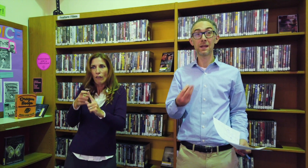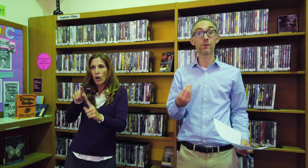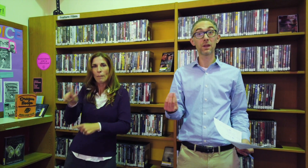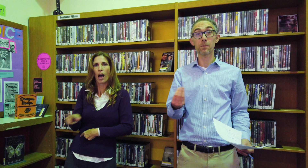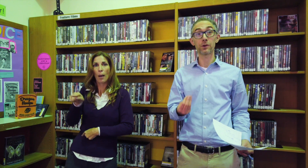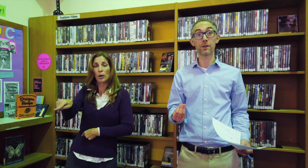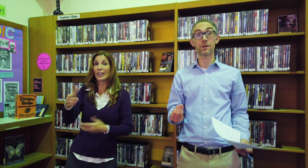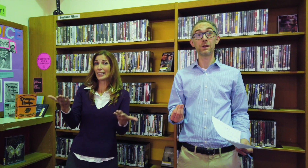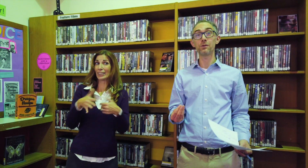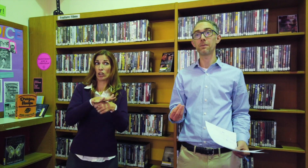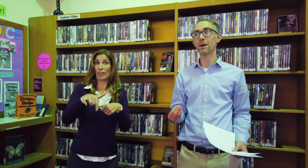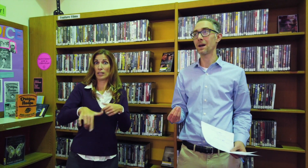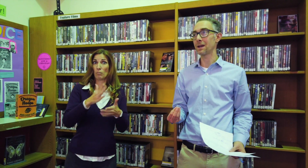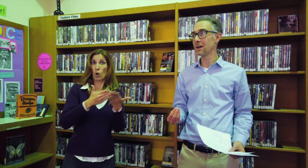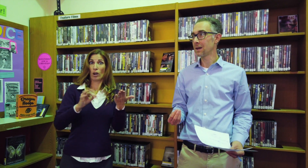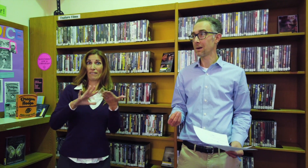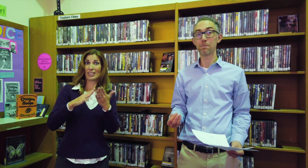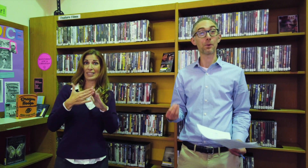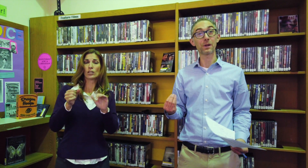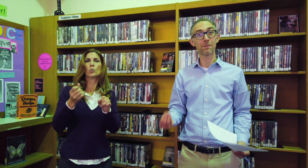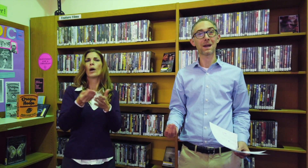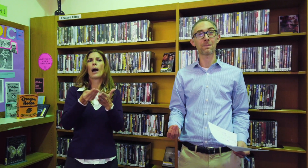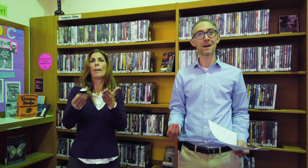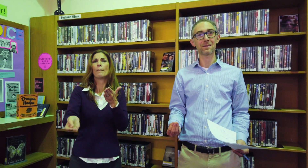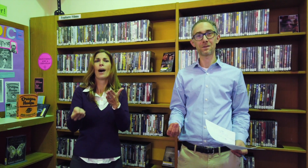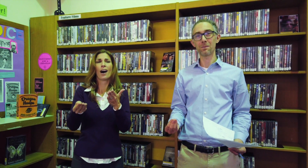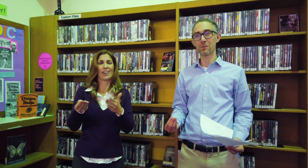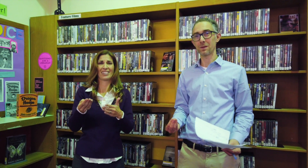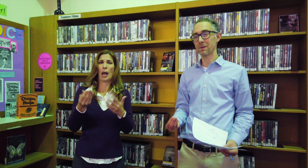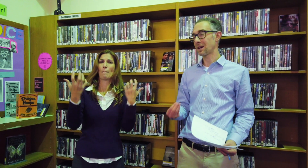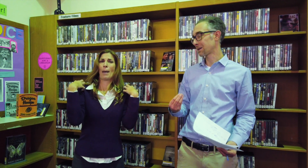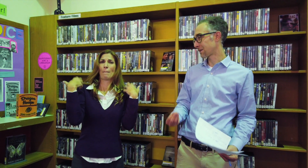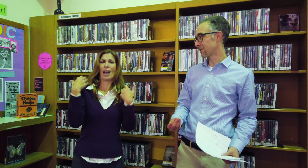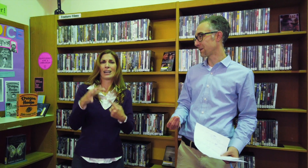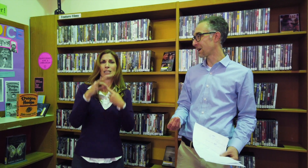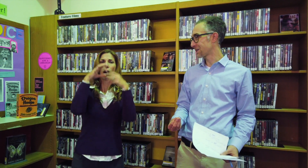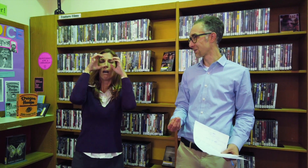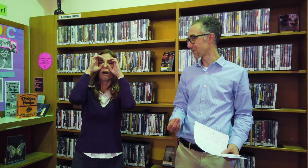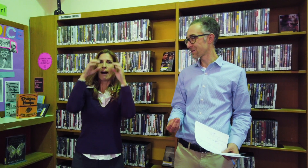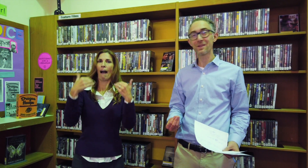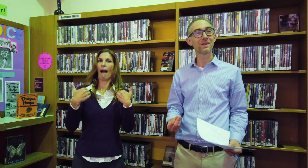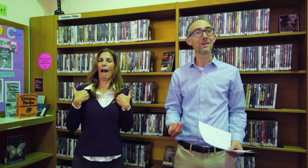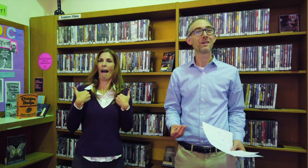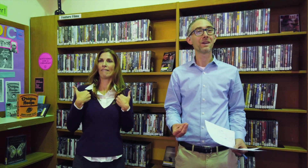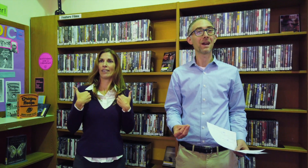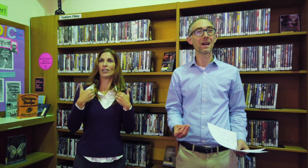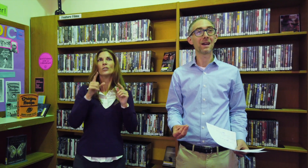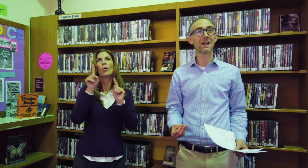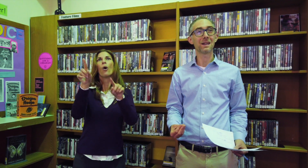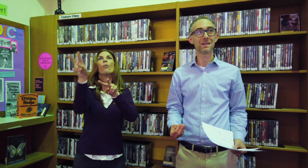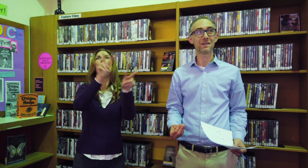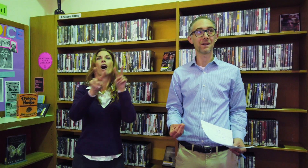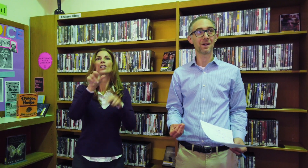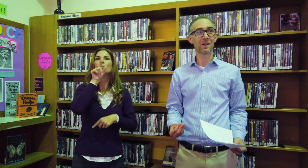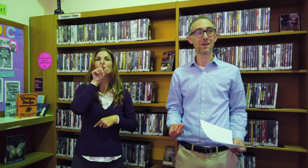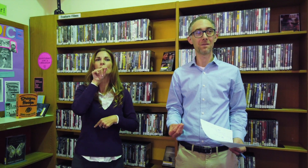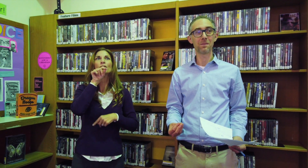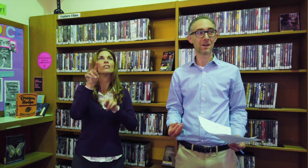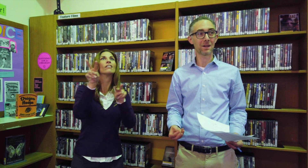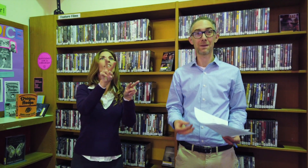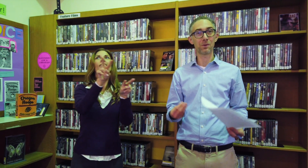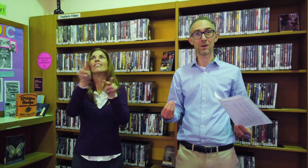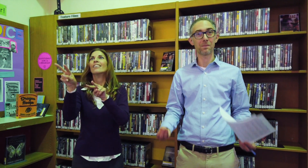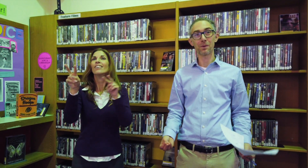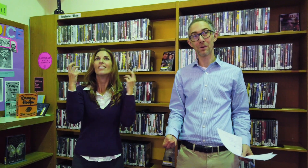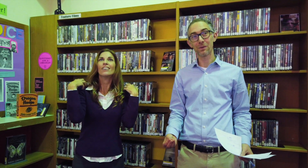And here in this part of the city you can buy a birding backpack that comes with a set of binoculars and